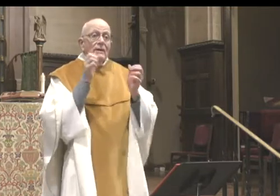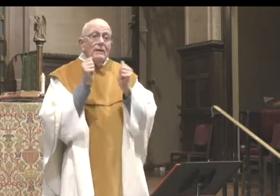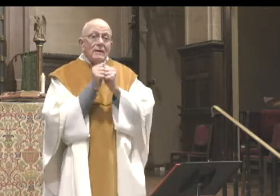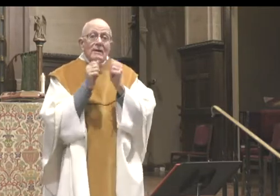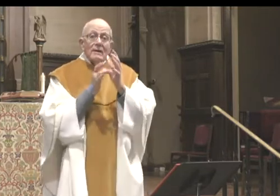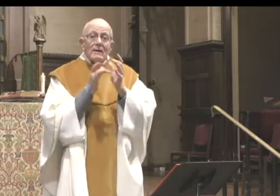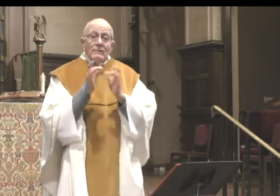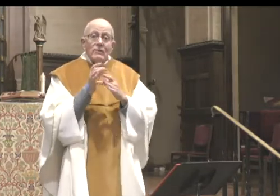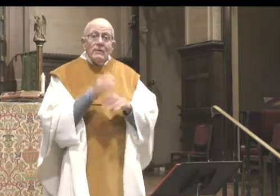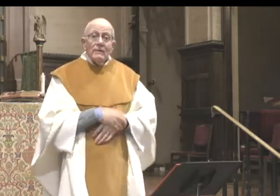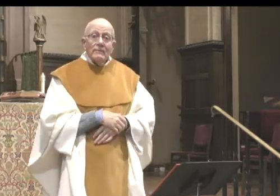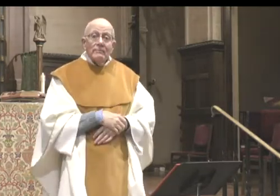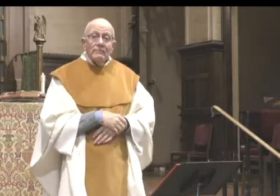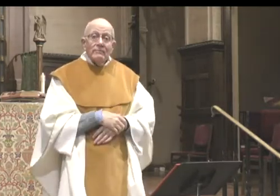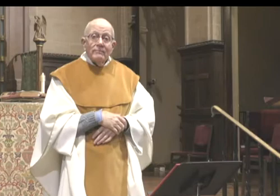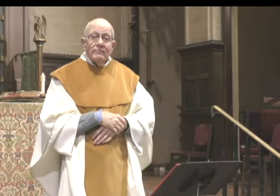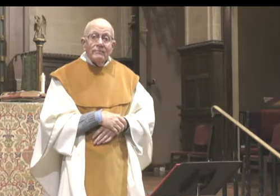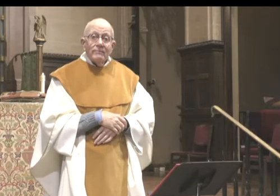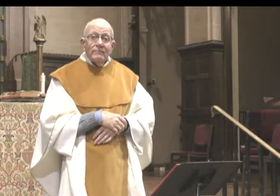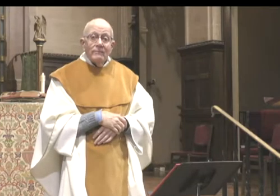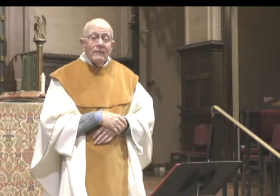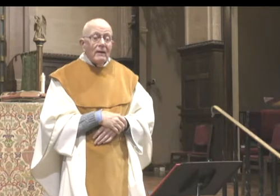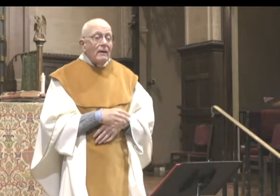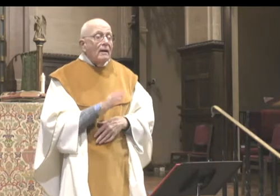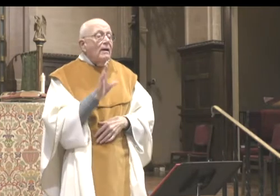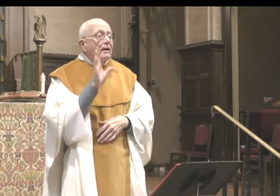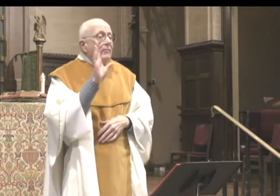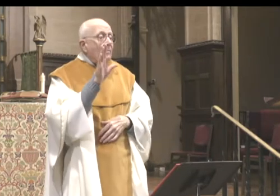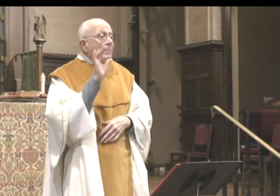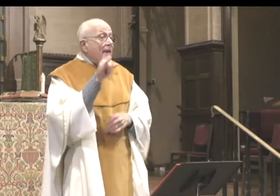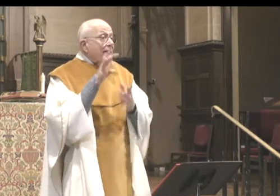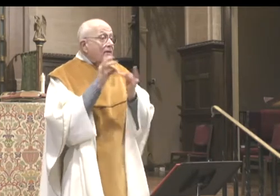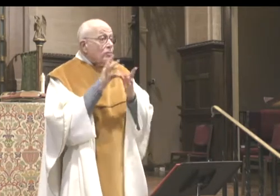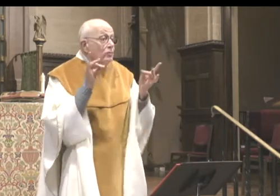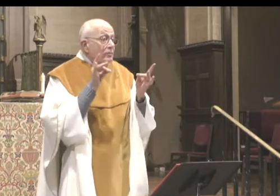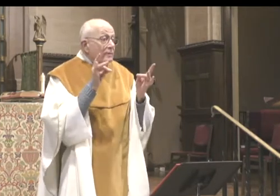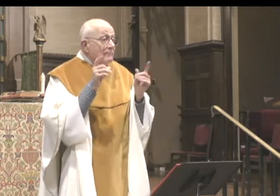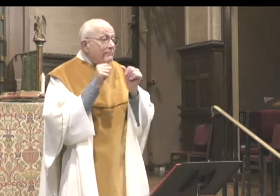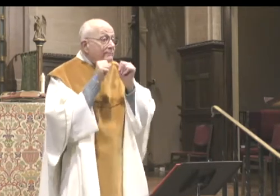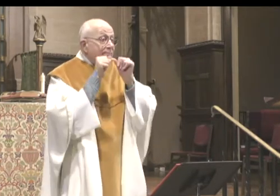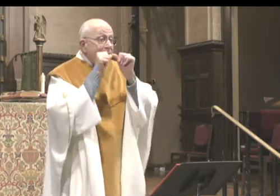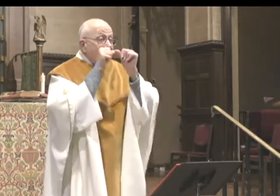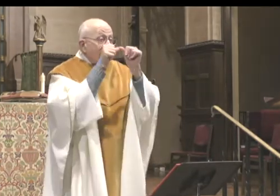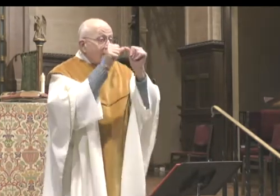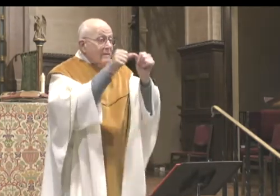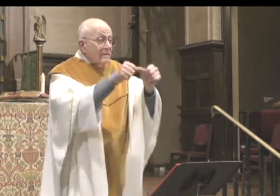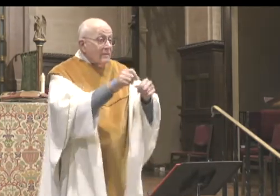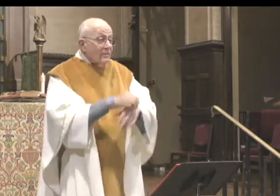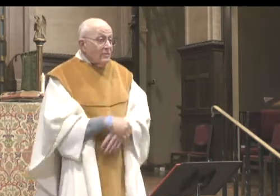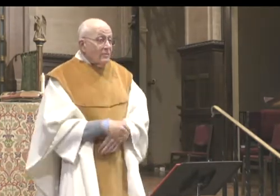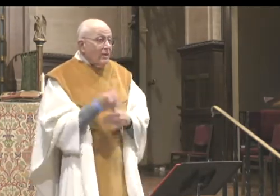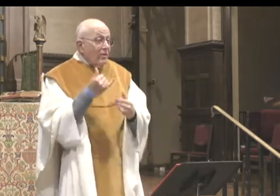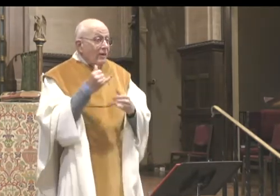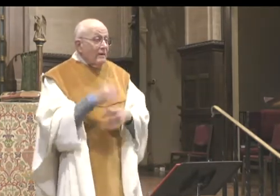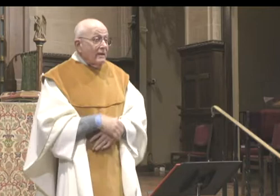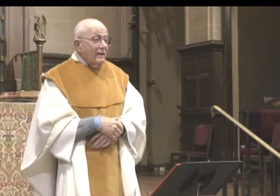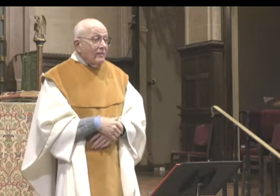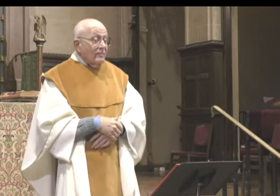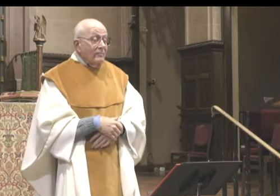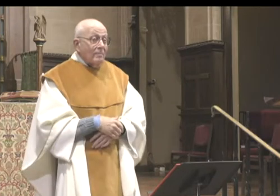come, to be with Jesus. That story continues